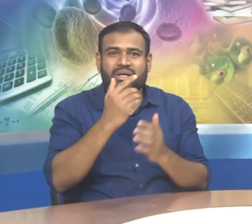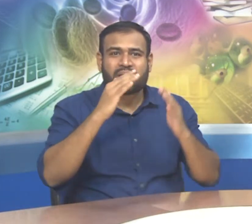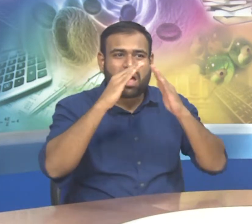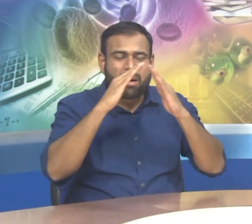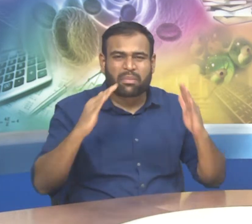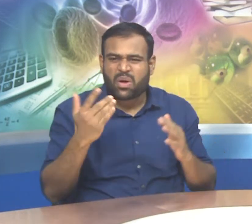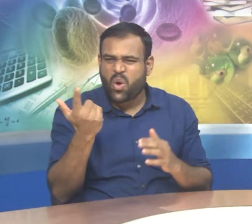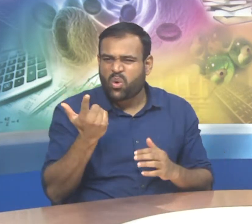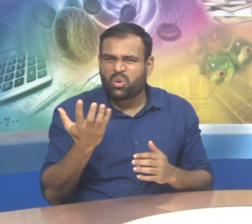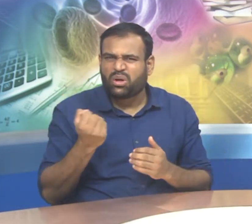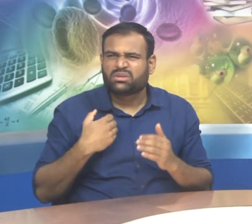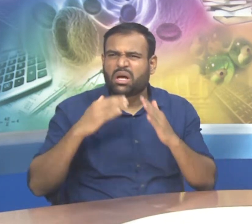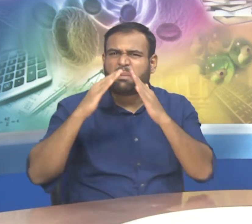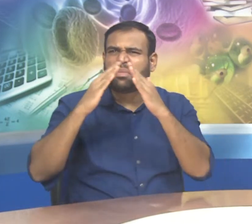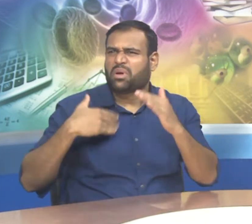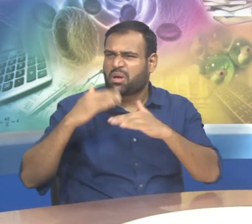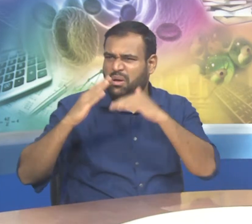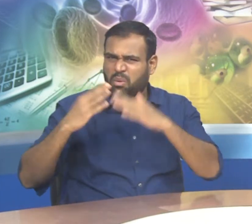Commercial banks.